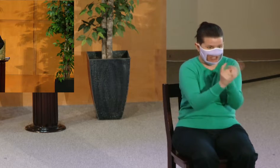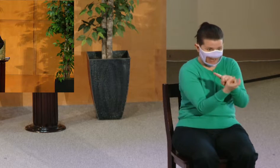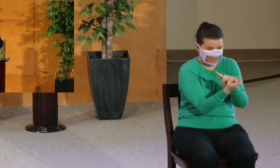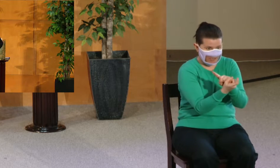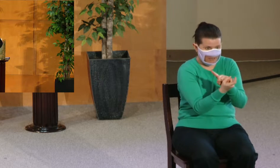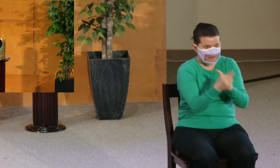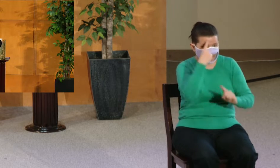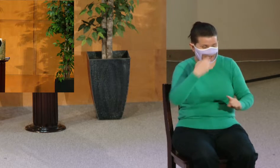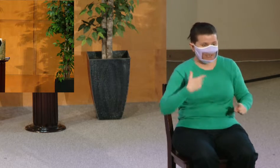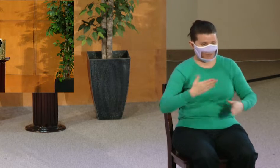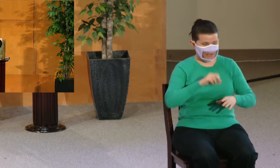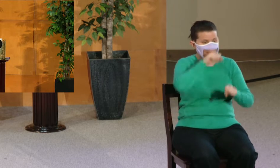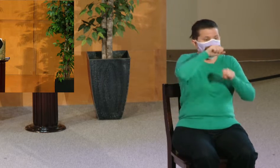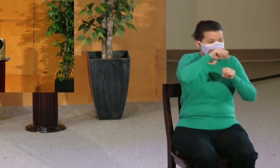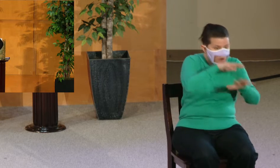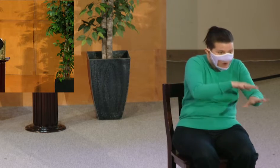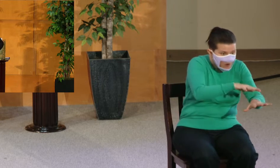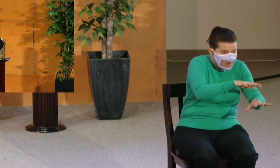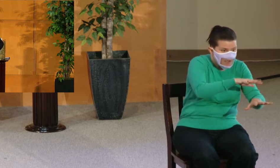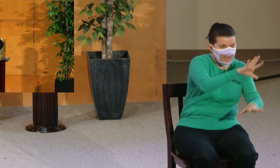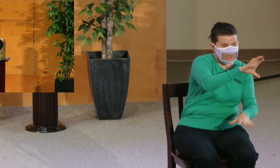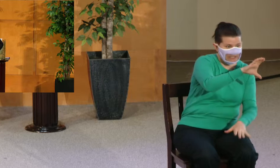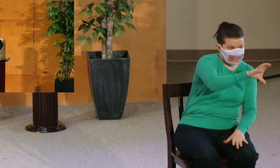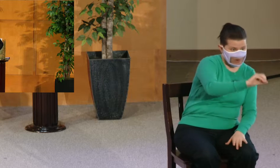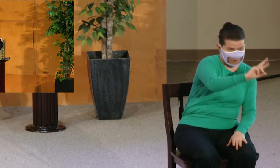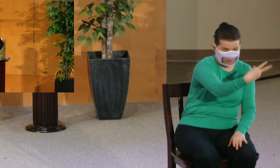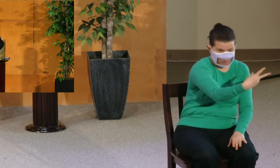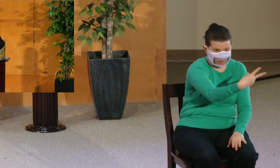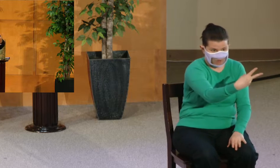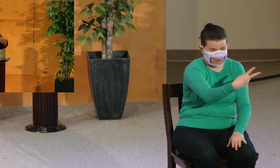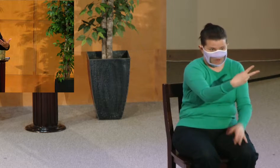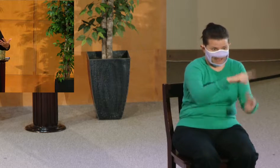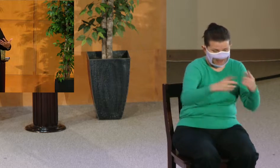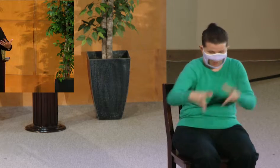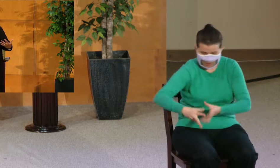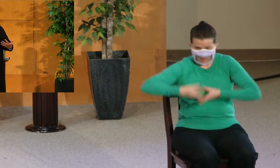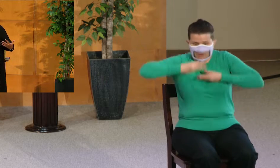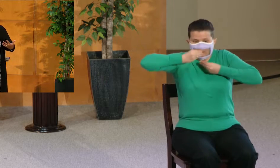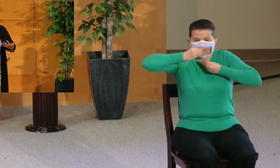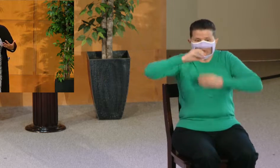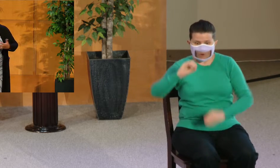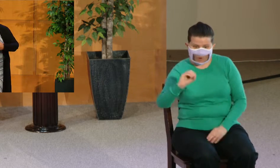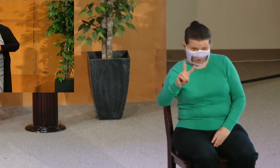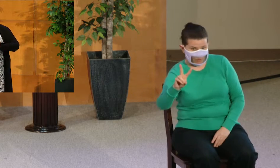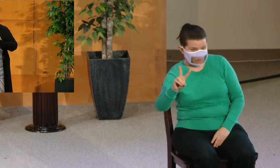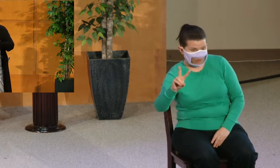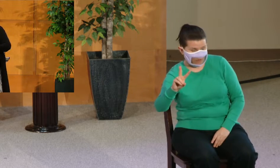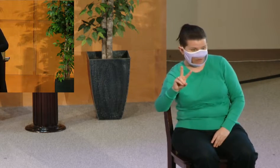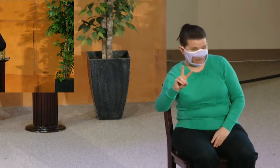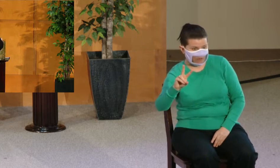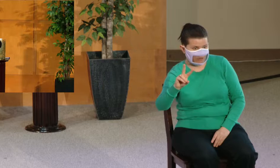carbon dioxide, and every time that we inhale, we are taking in oxygen. There is